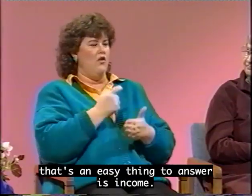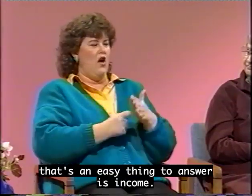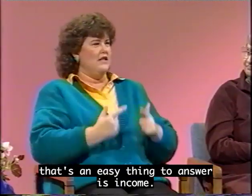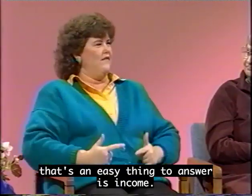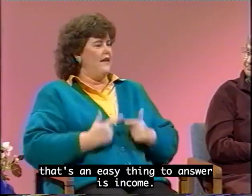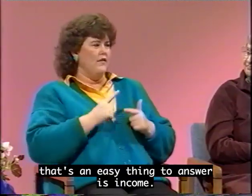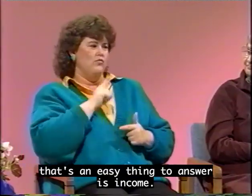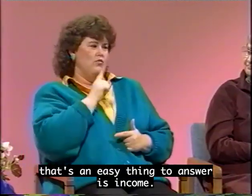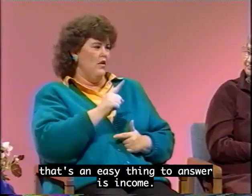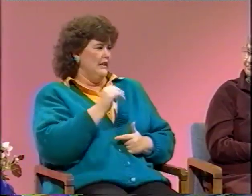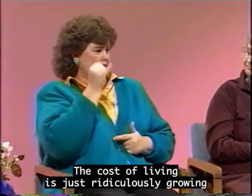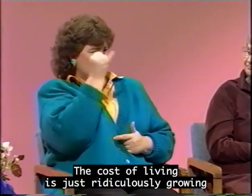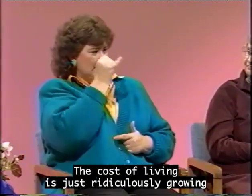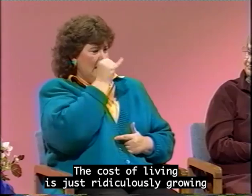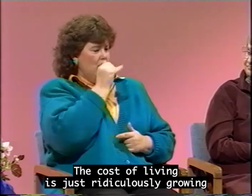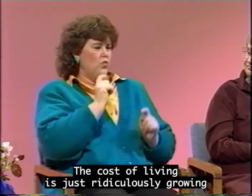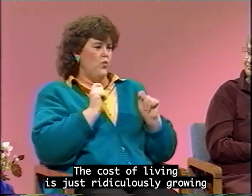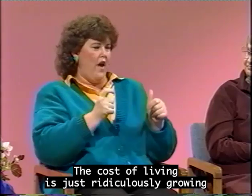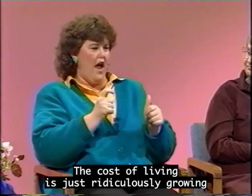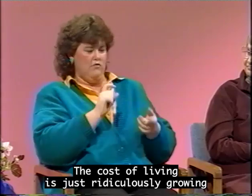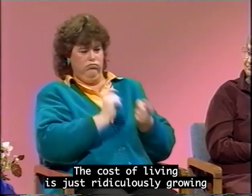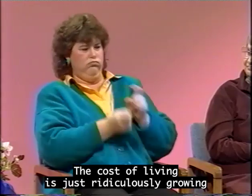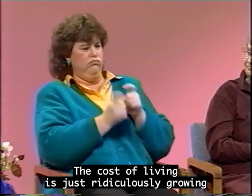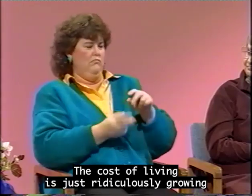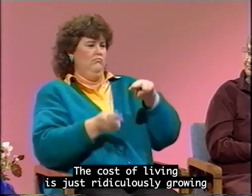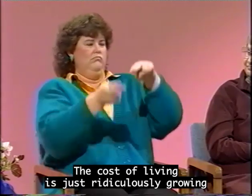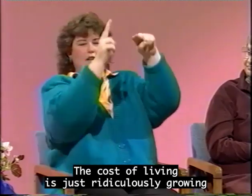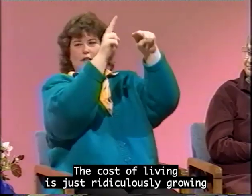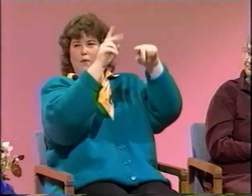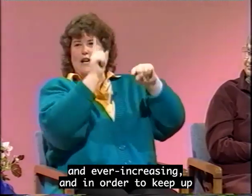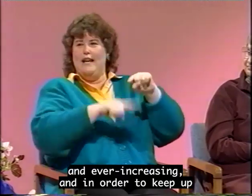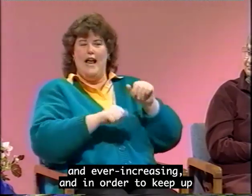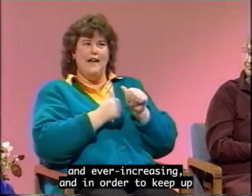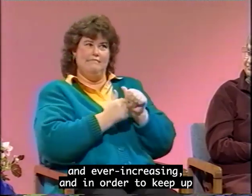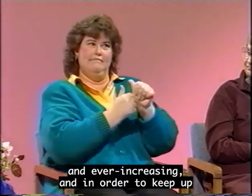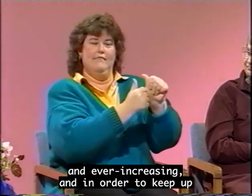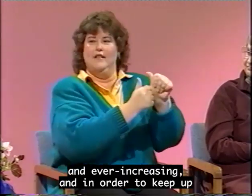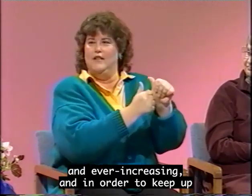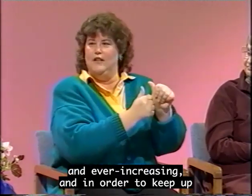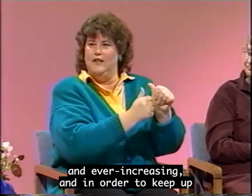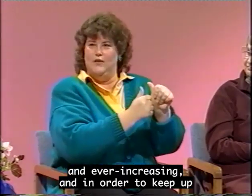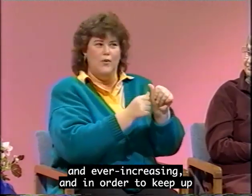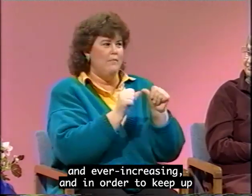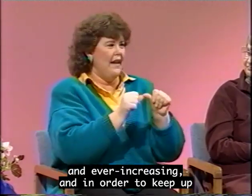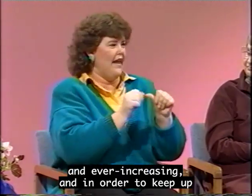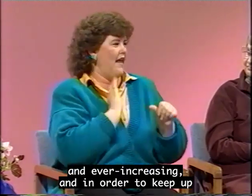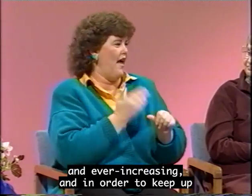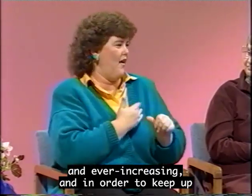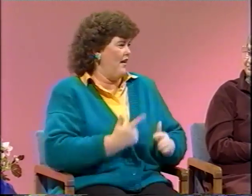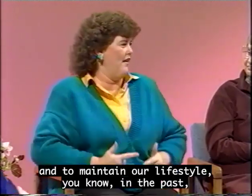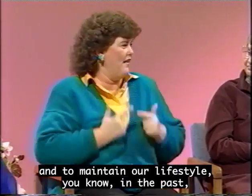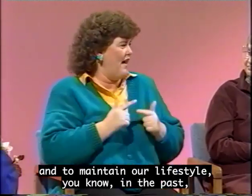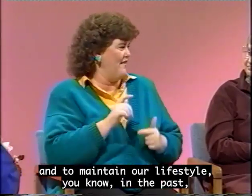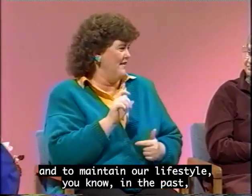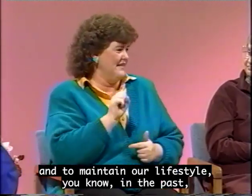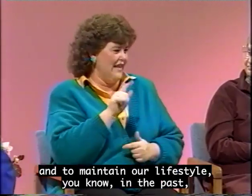is income. The cost of living is just ridiculously growing and ever increasing, and in order to keep up and to maintain